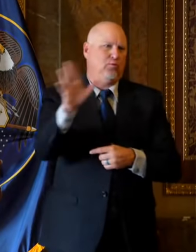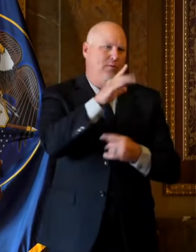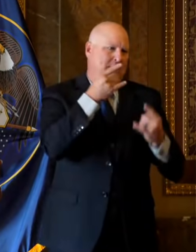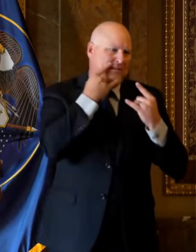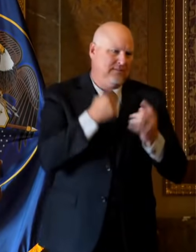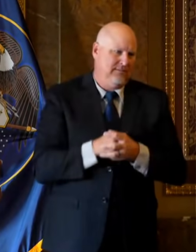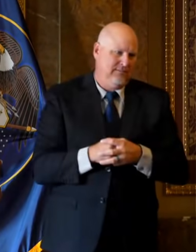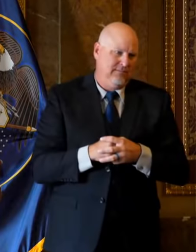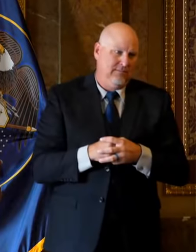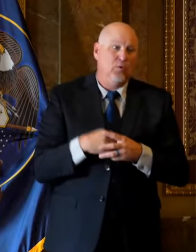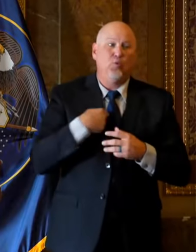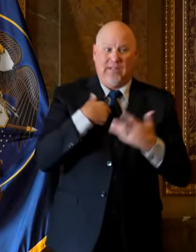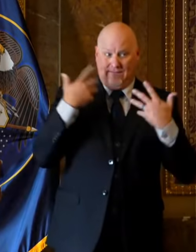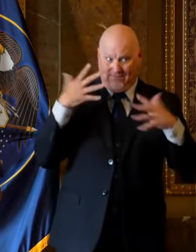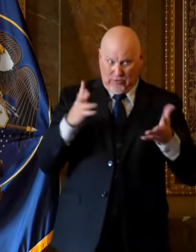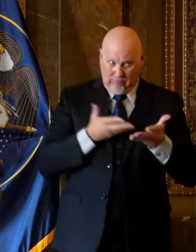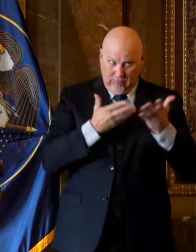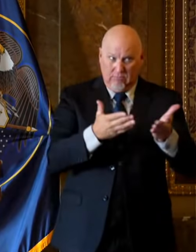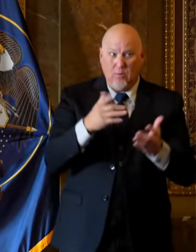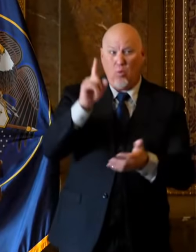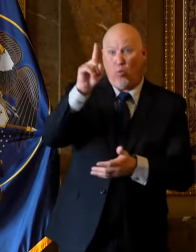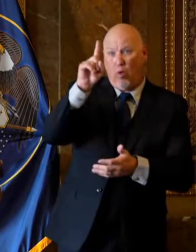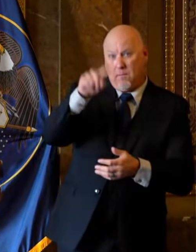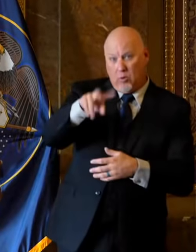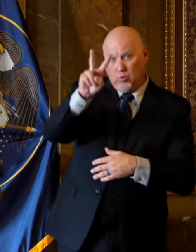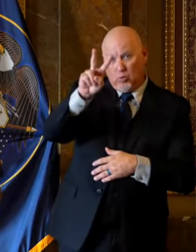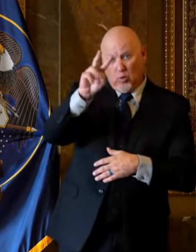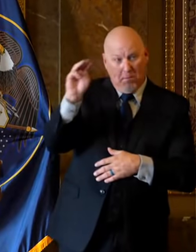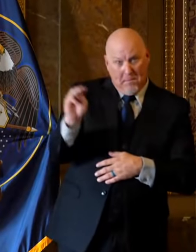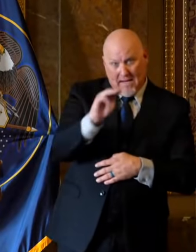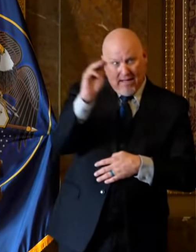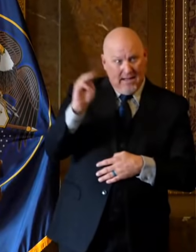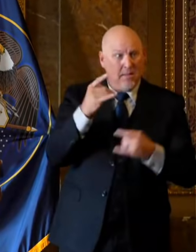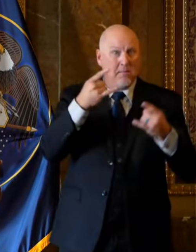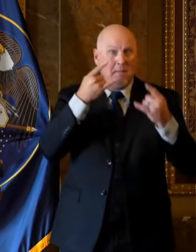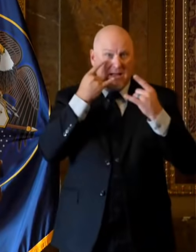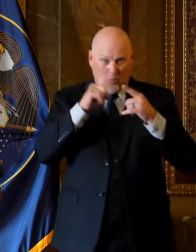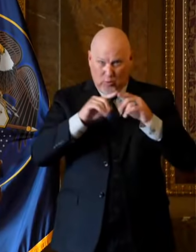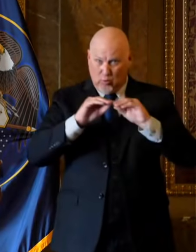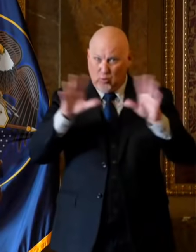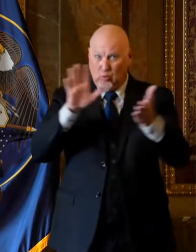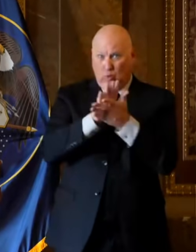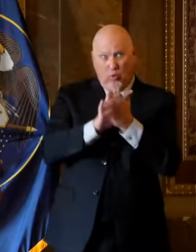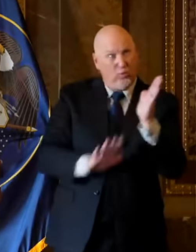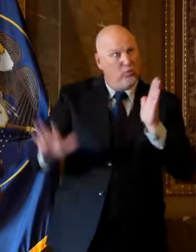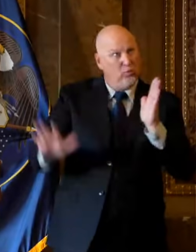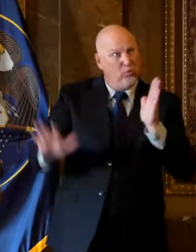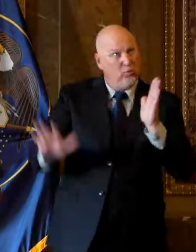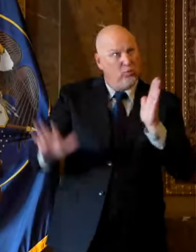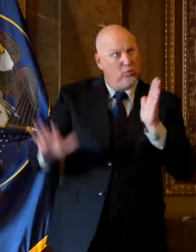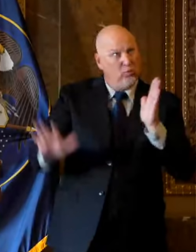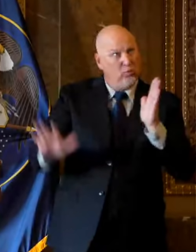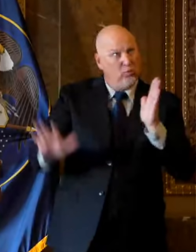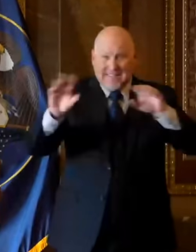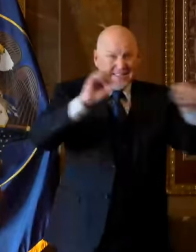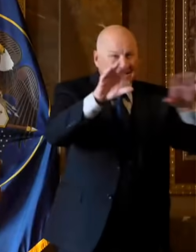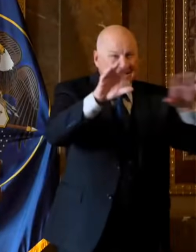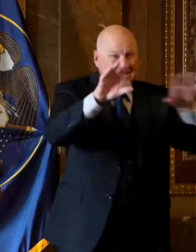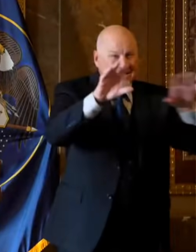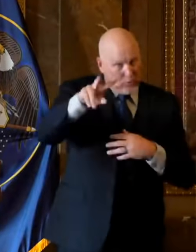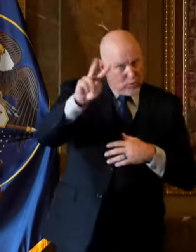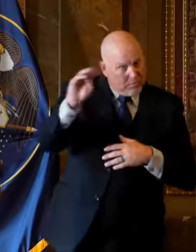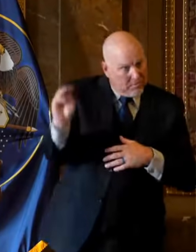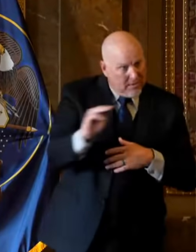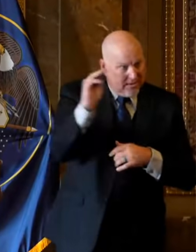masks, high quality masks, to schools throughout the state. We've got another 750,000 or so on